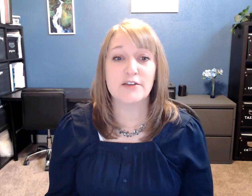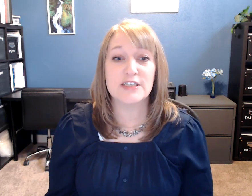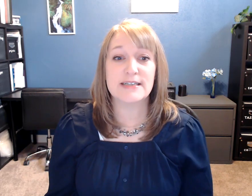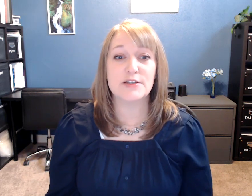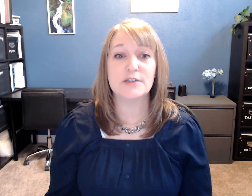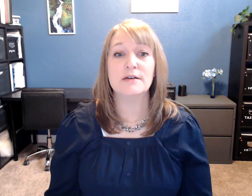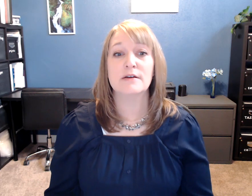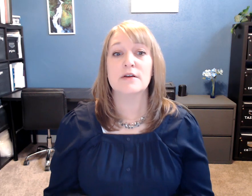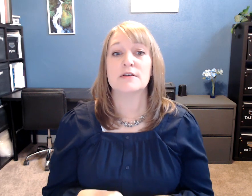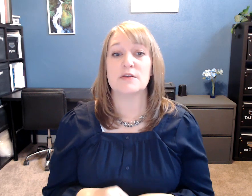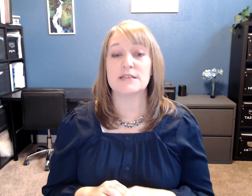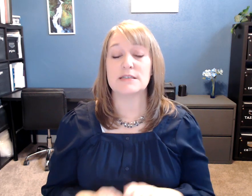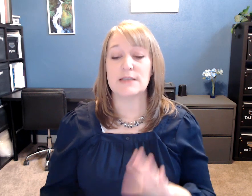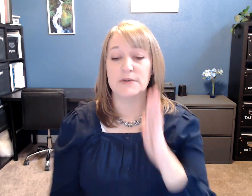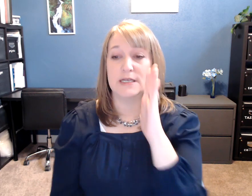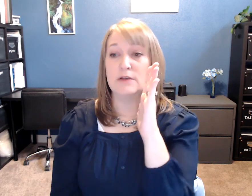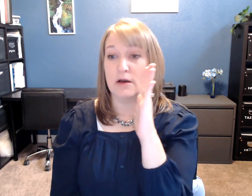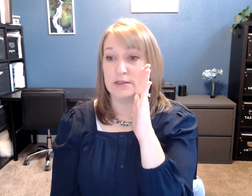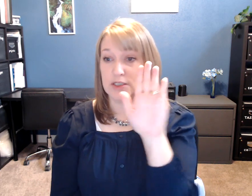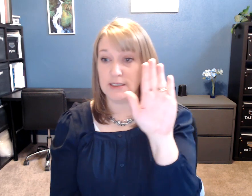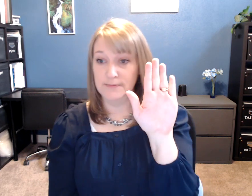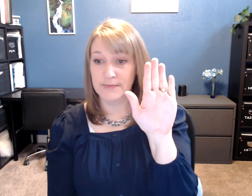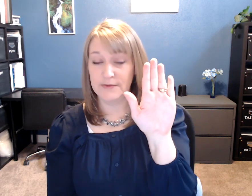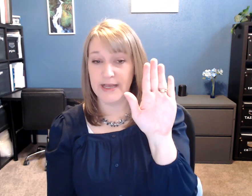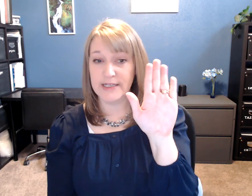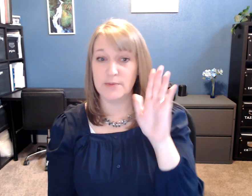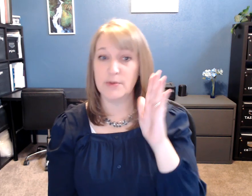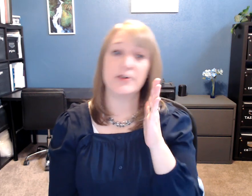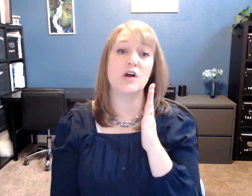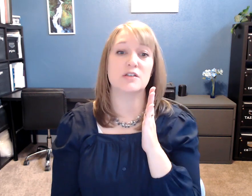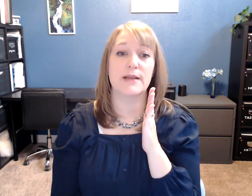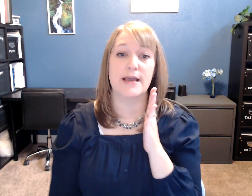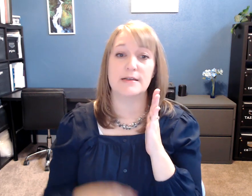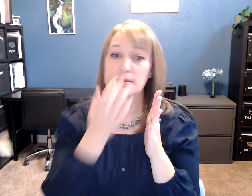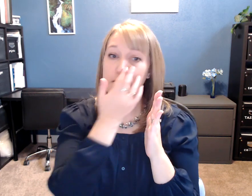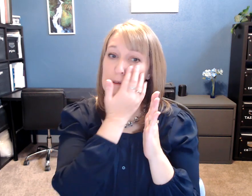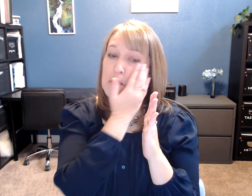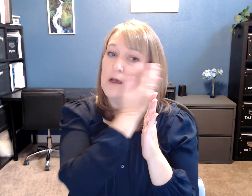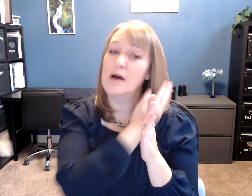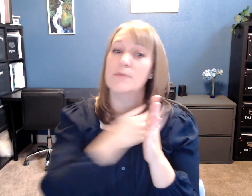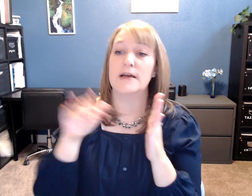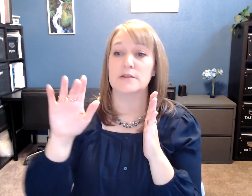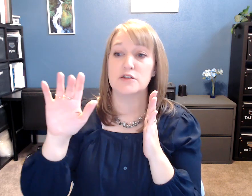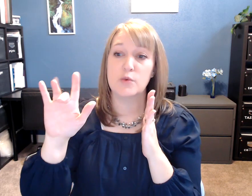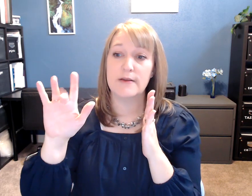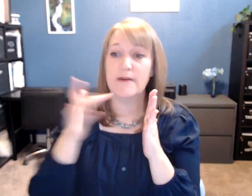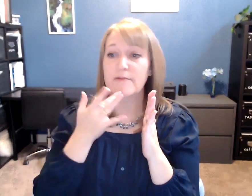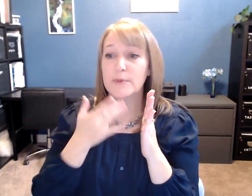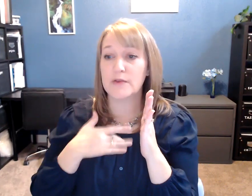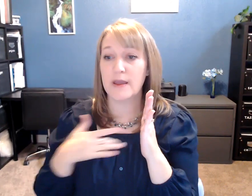Technology center. So this is a sign for technology. Flat hand shape on your non-dominant hand. That 25 birthday